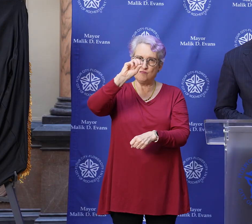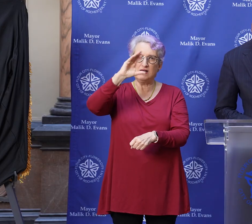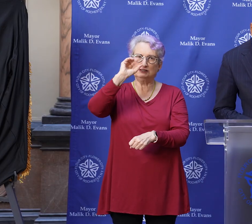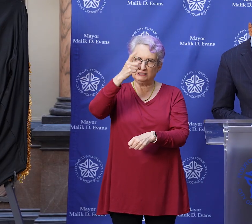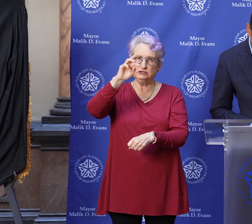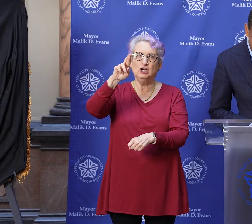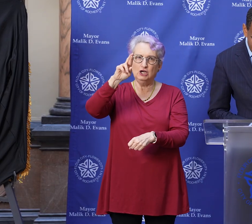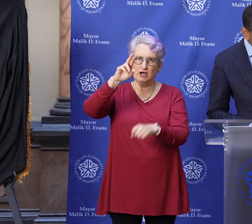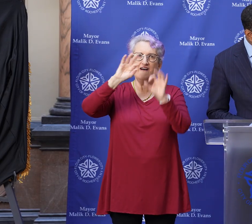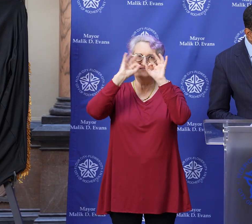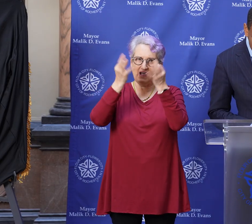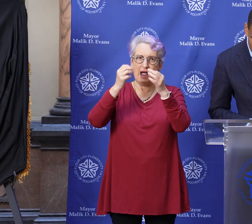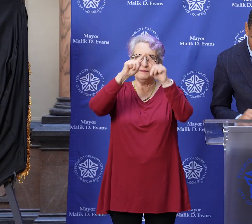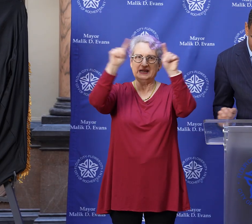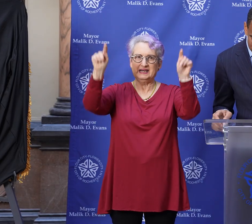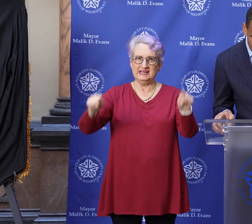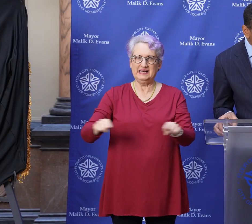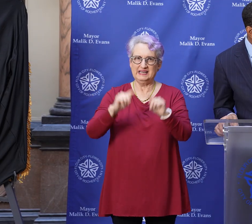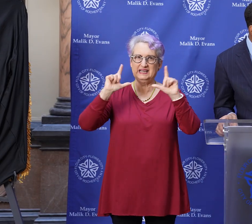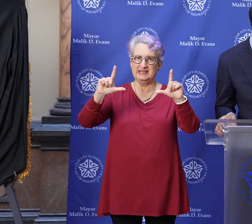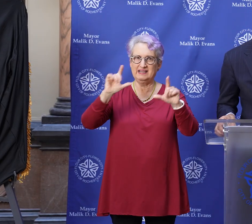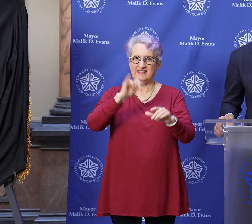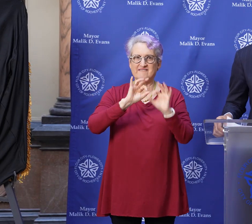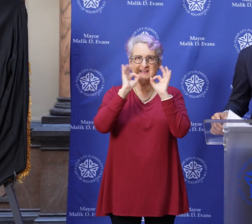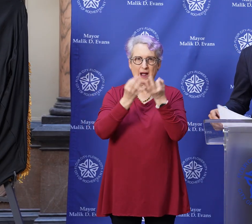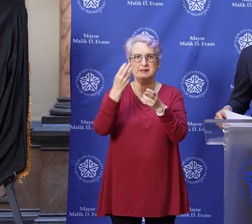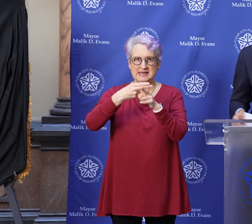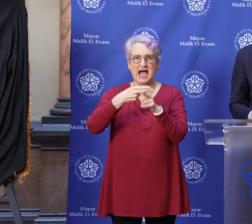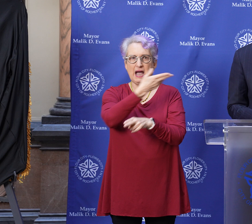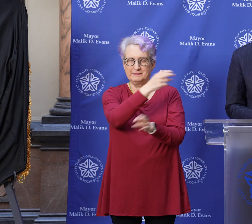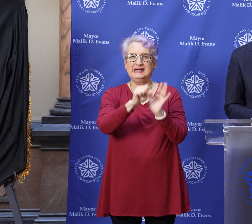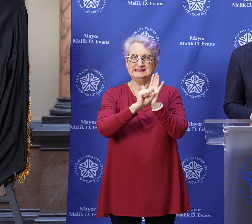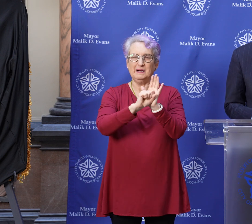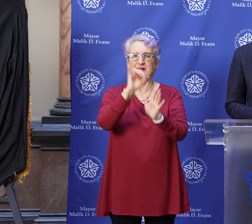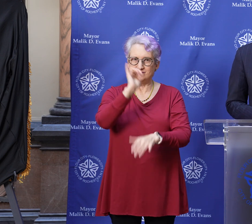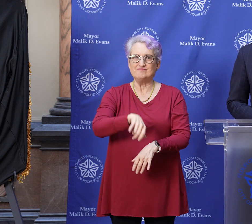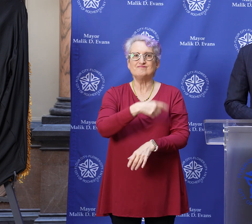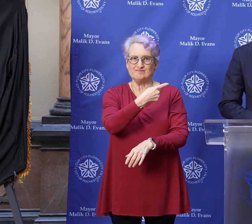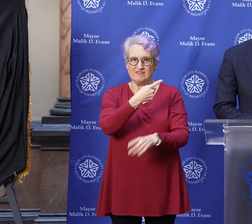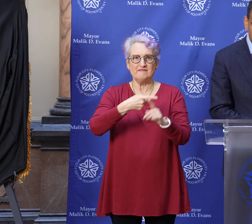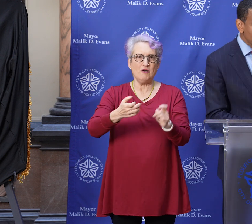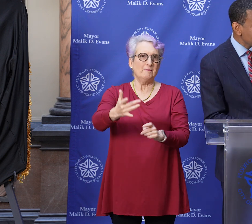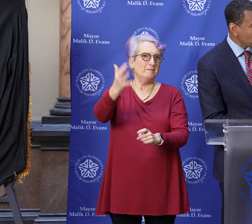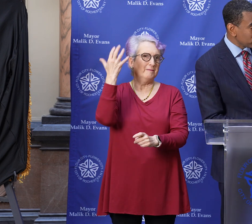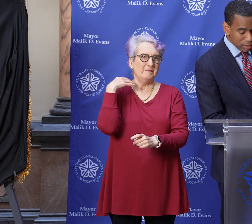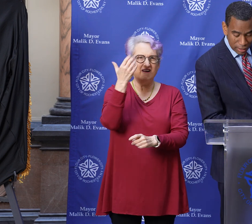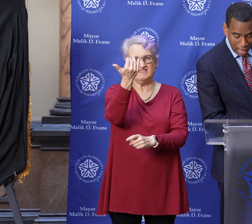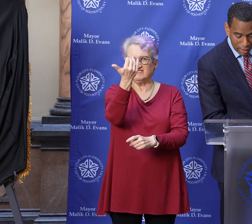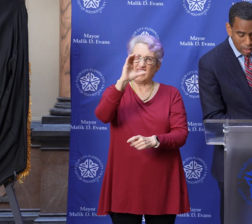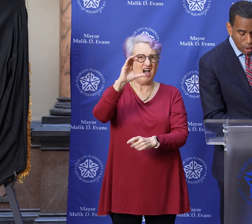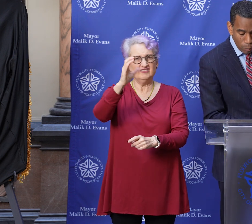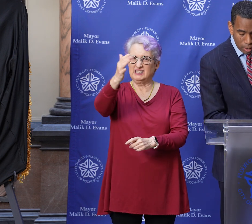middle, and there's with some symbolism that dates back to like the 1500s. And perhaps the disagreements over